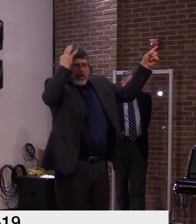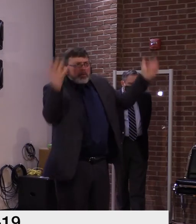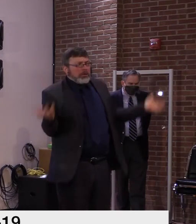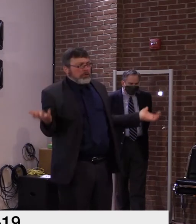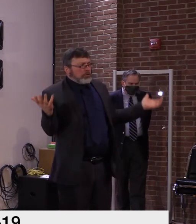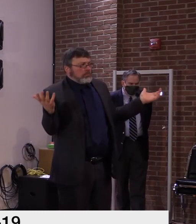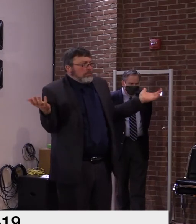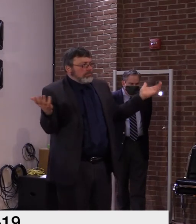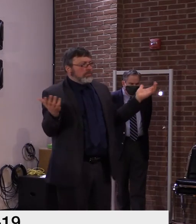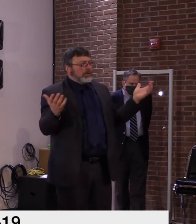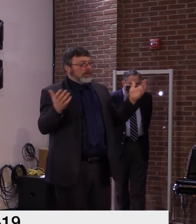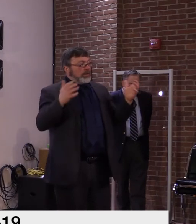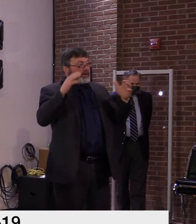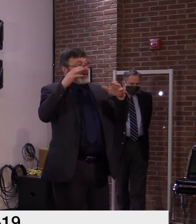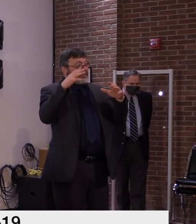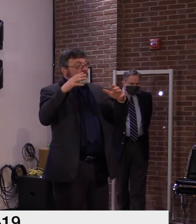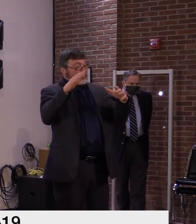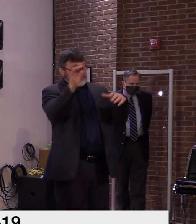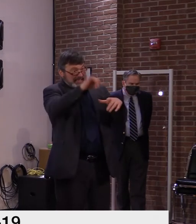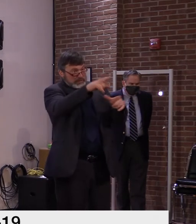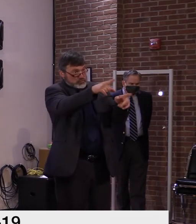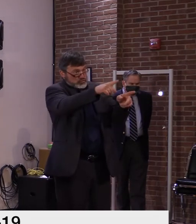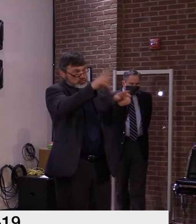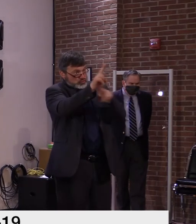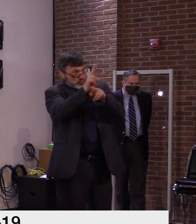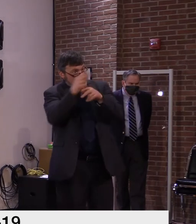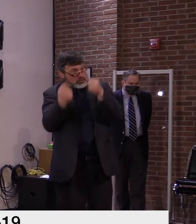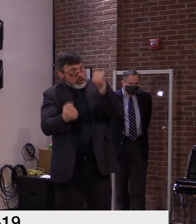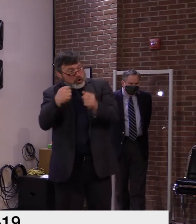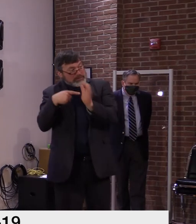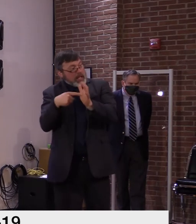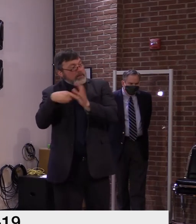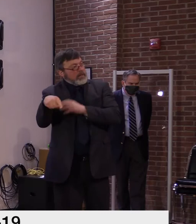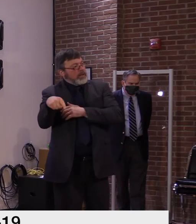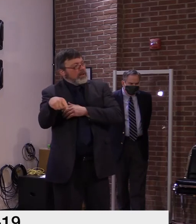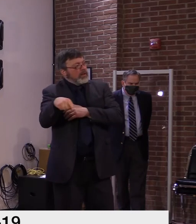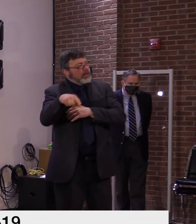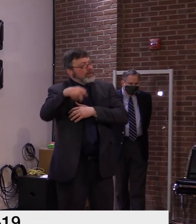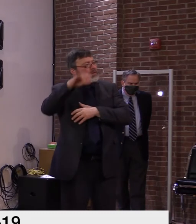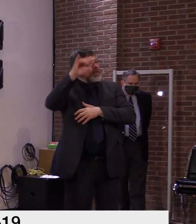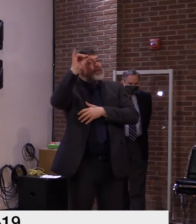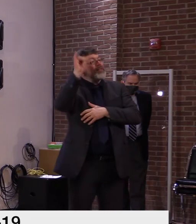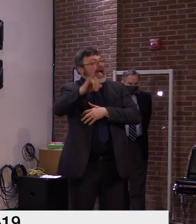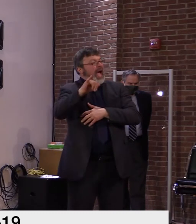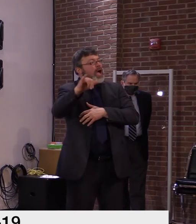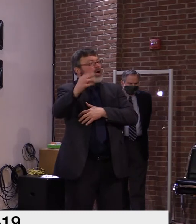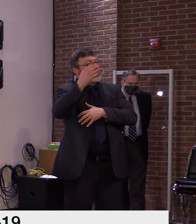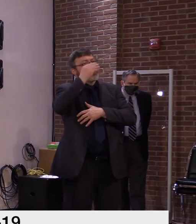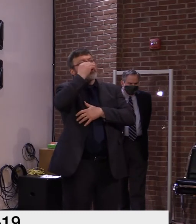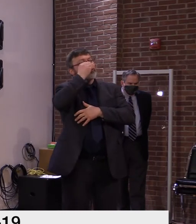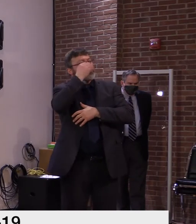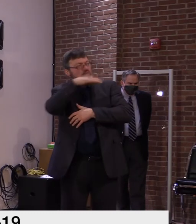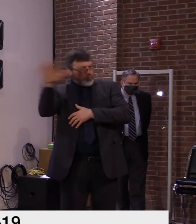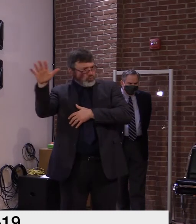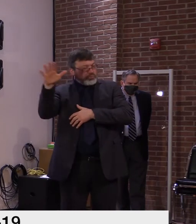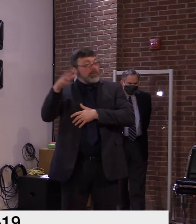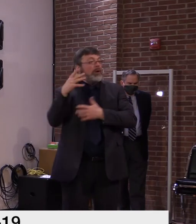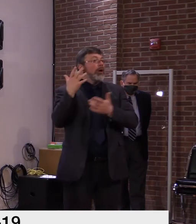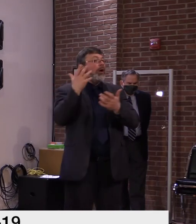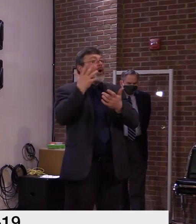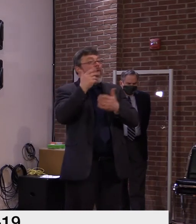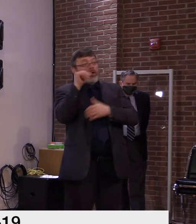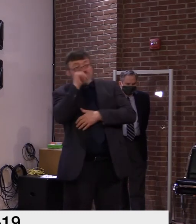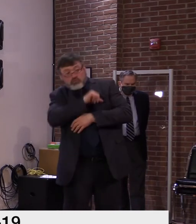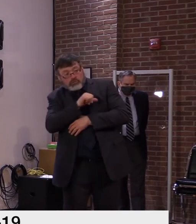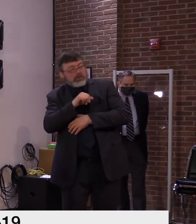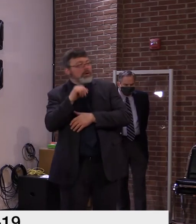want people to do the right thing. We want people to think about others as they either adhere to the